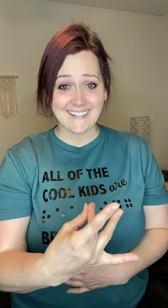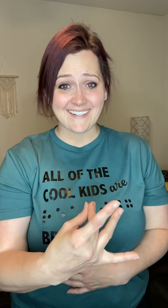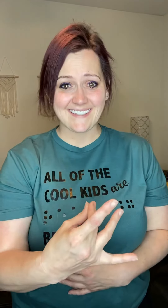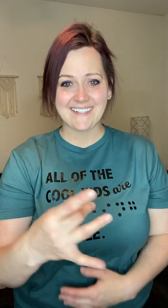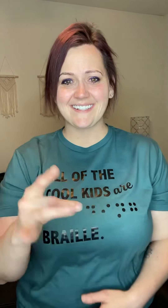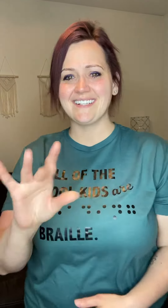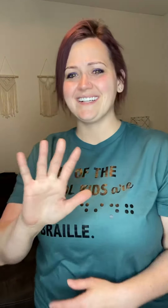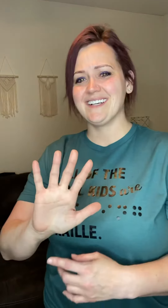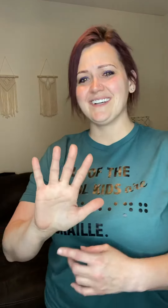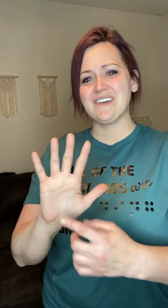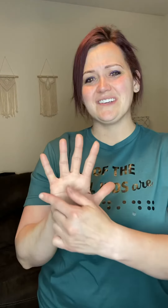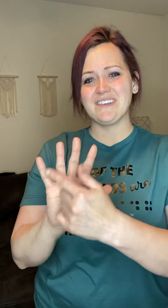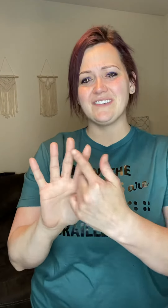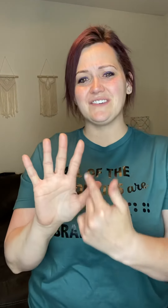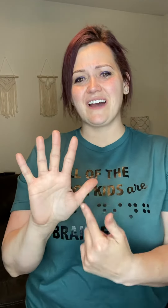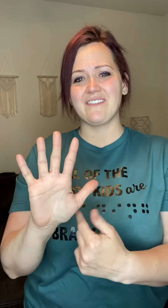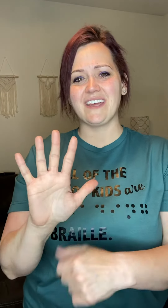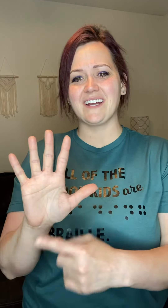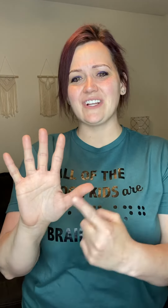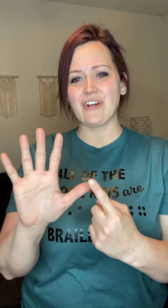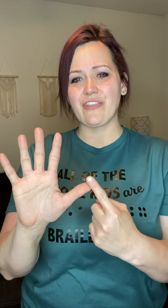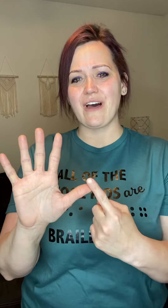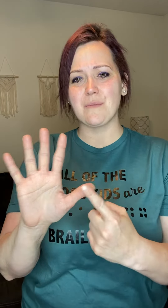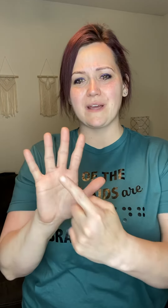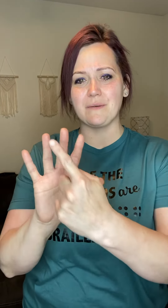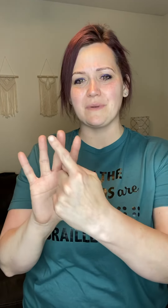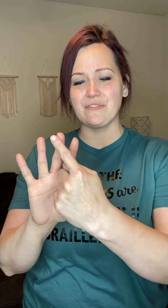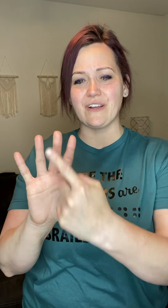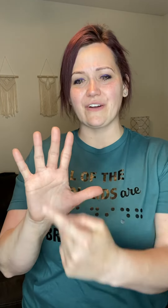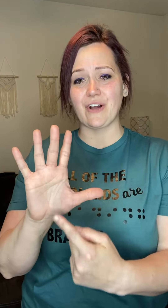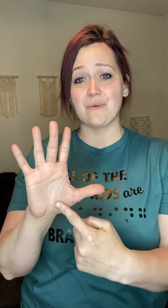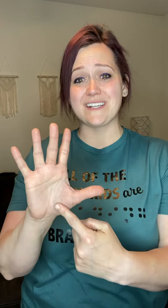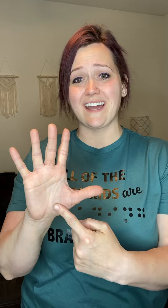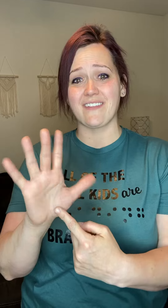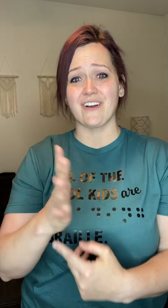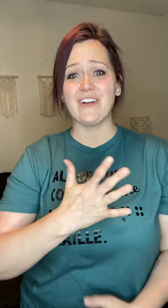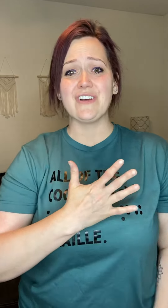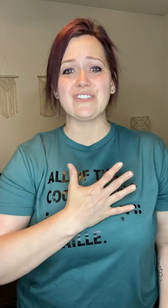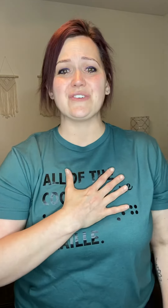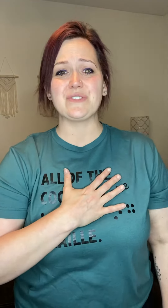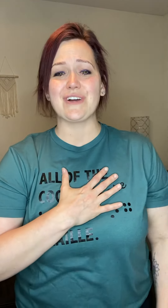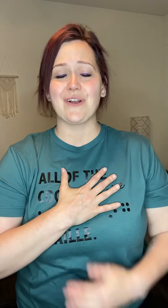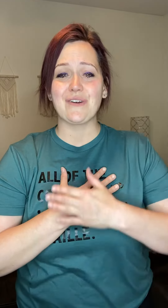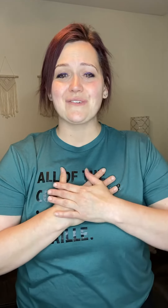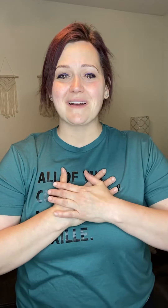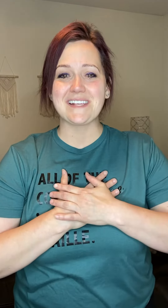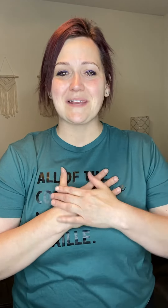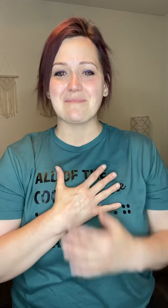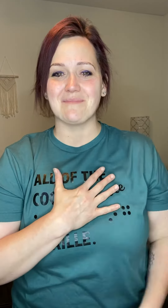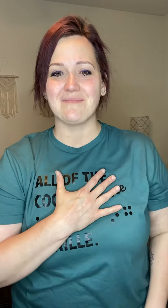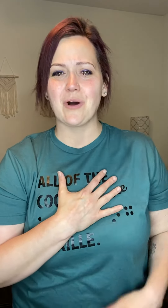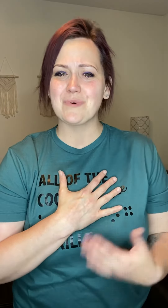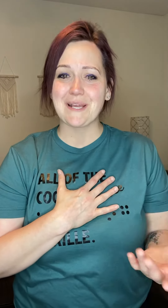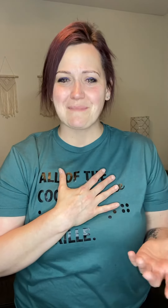Like. 5 hand, your thumb and middle finger come together. So you start by saying, almost like